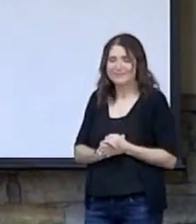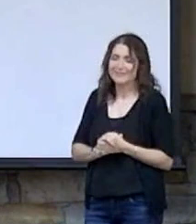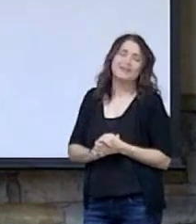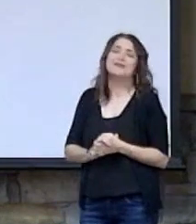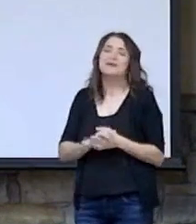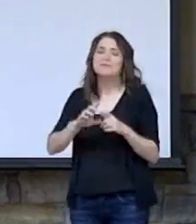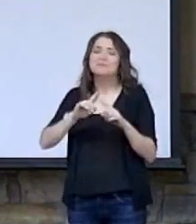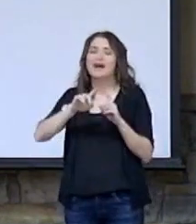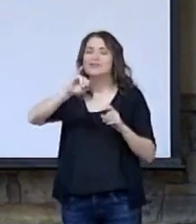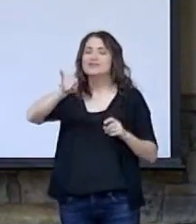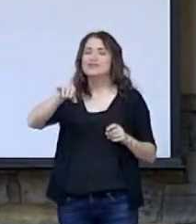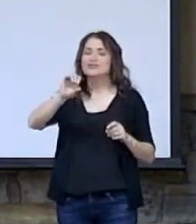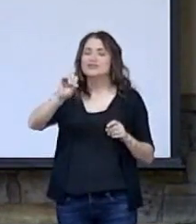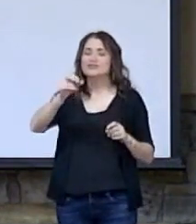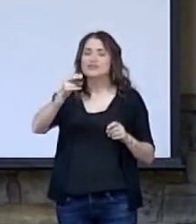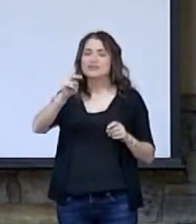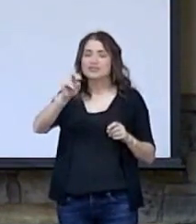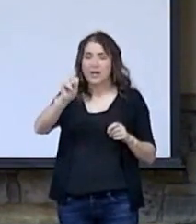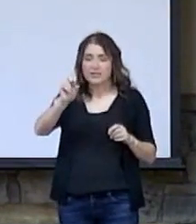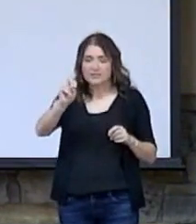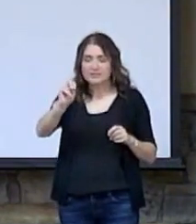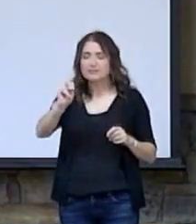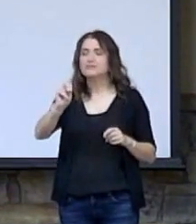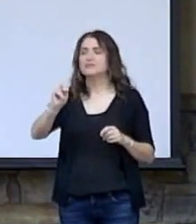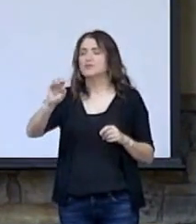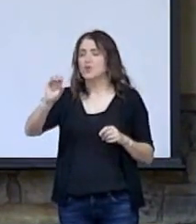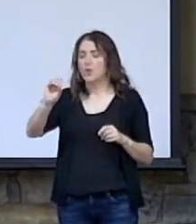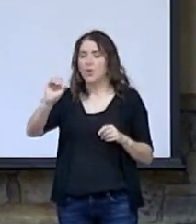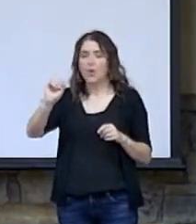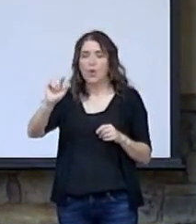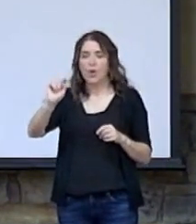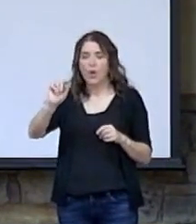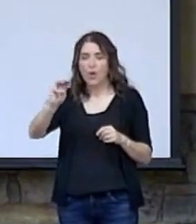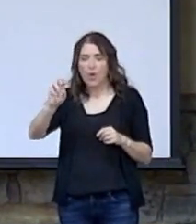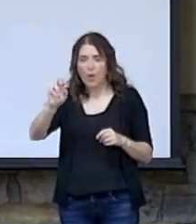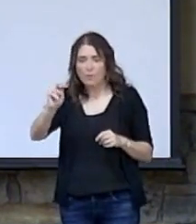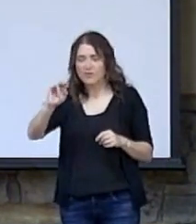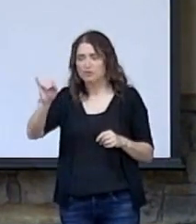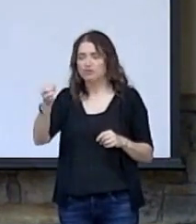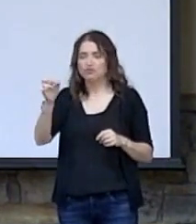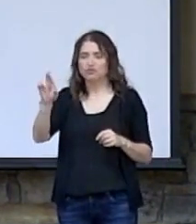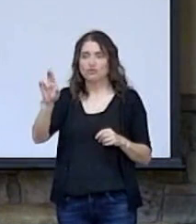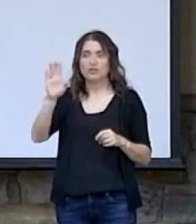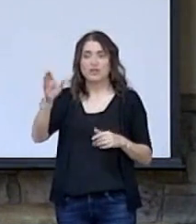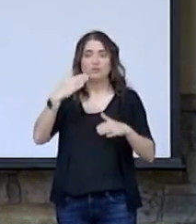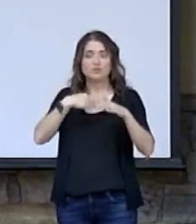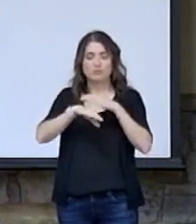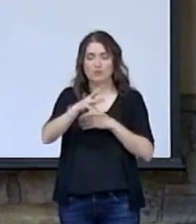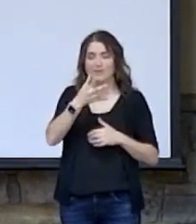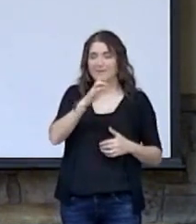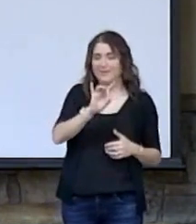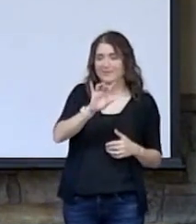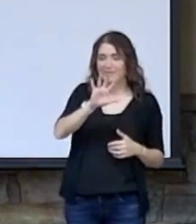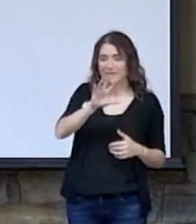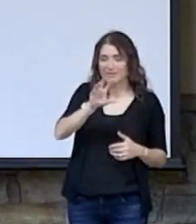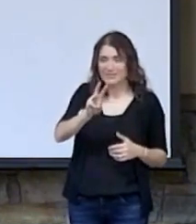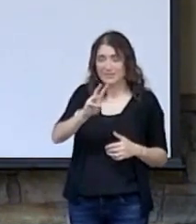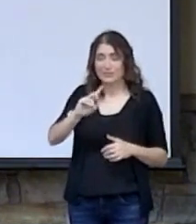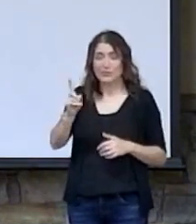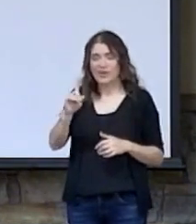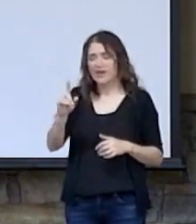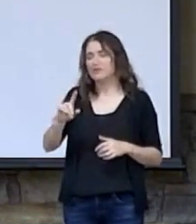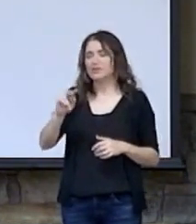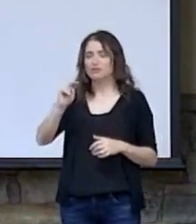Johnson Oatman Jr. was his name. He was born April 21st, 1856 in Bedford, New